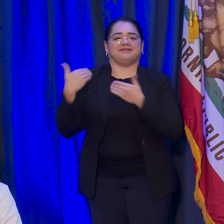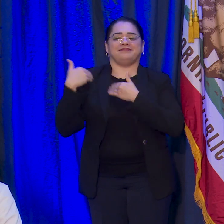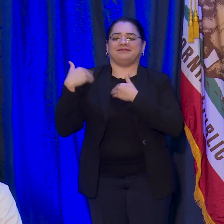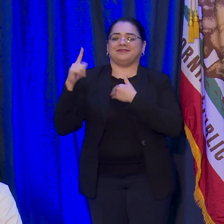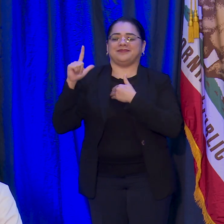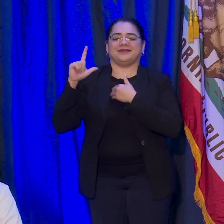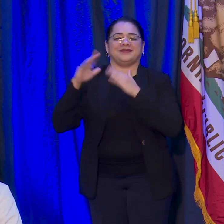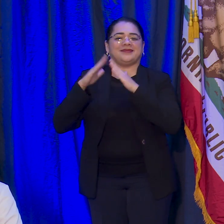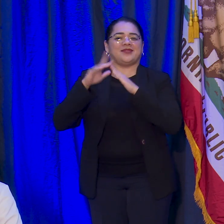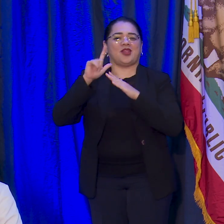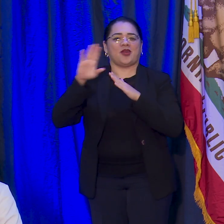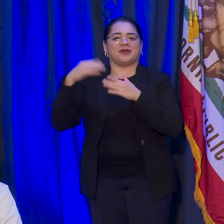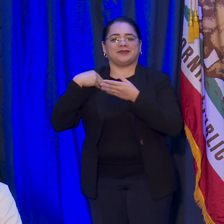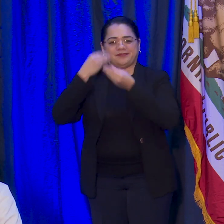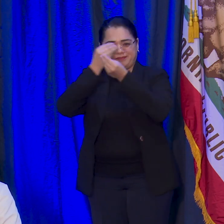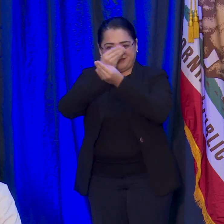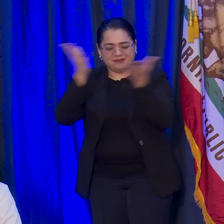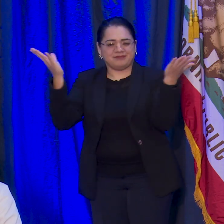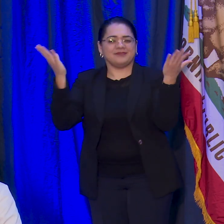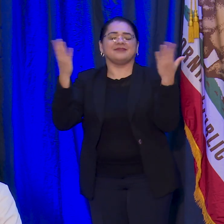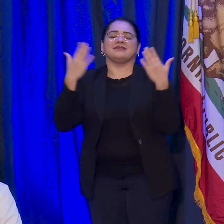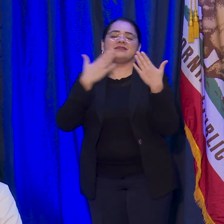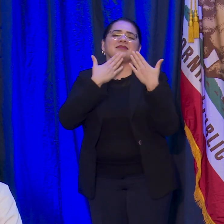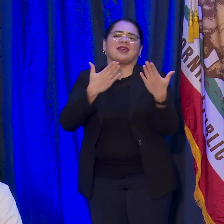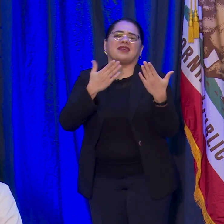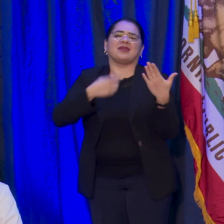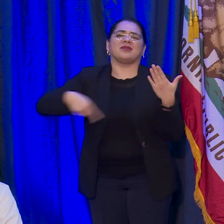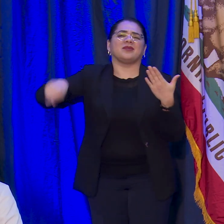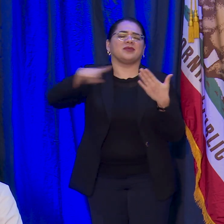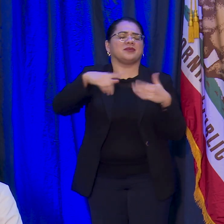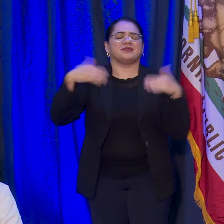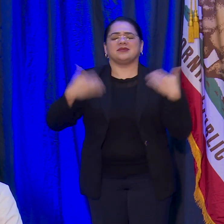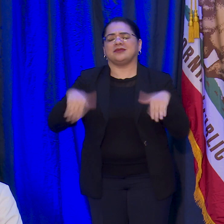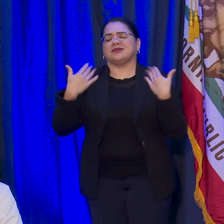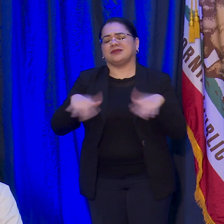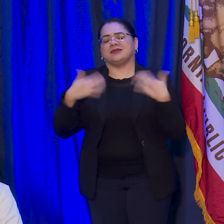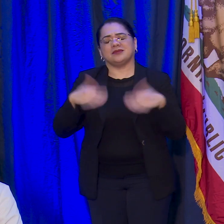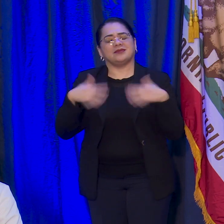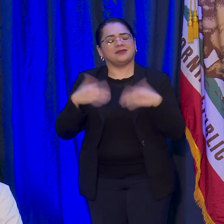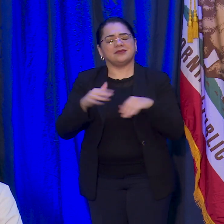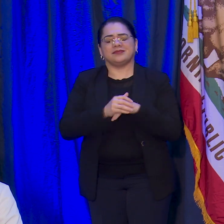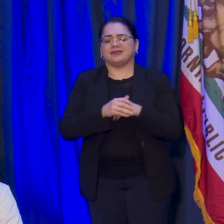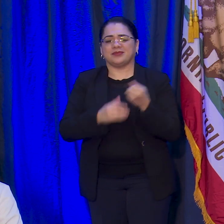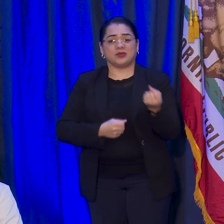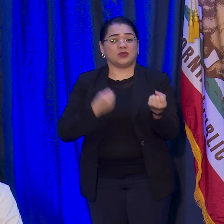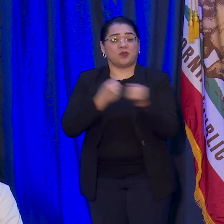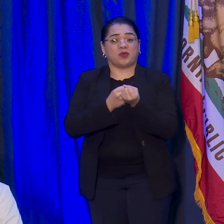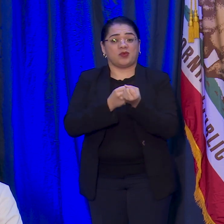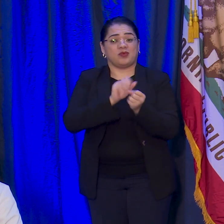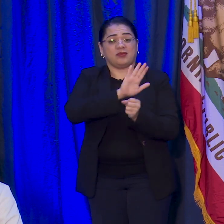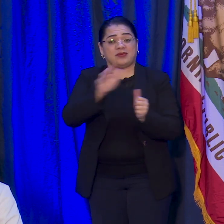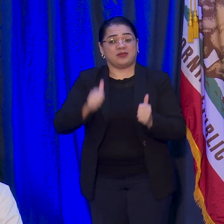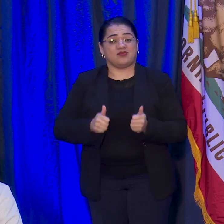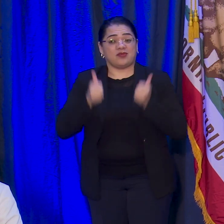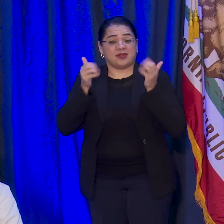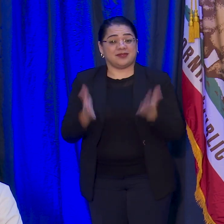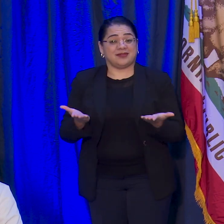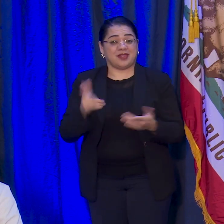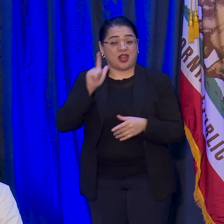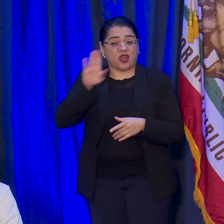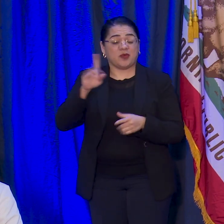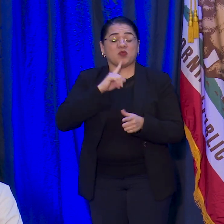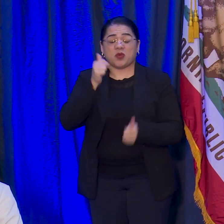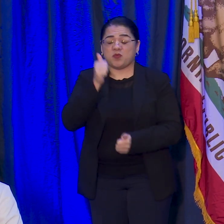begin by thanking the entire community for their really incredible support. I think a vast